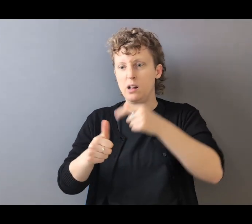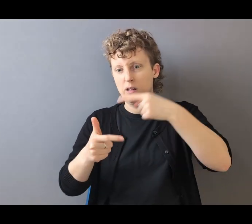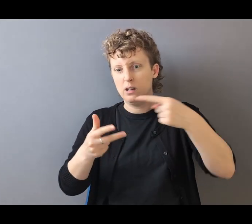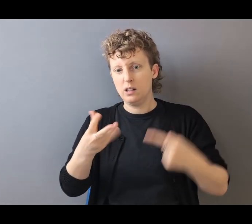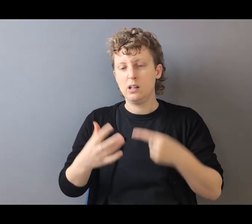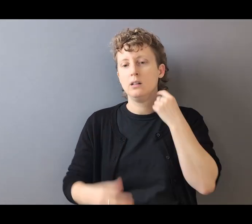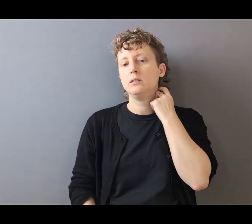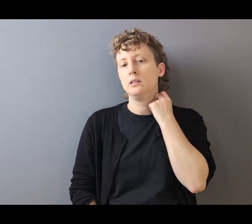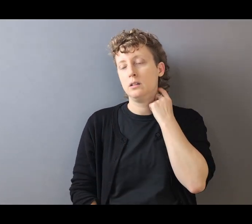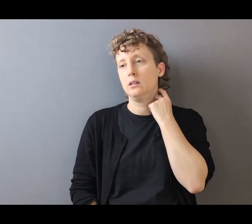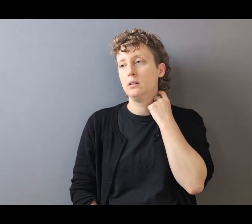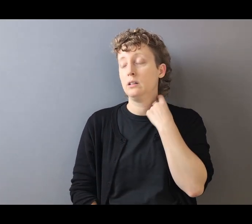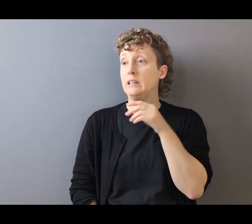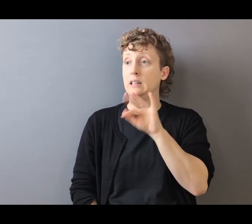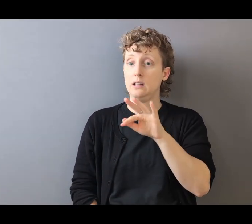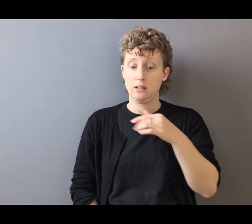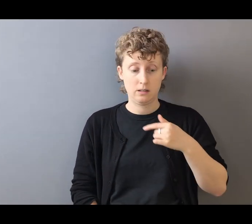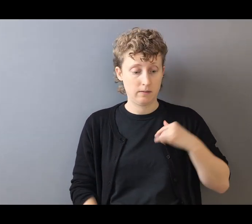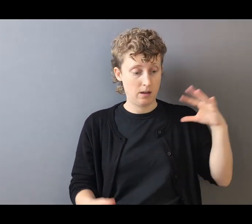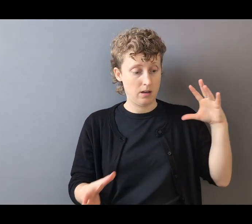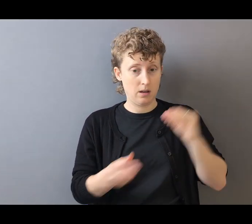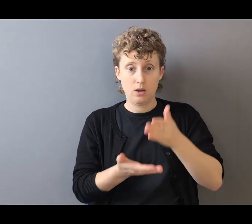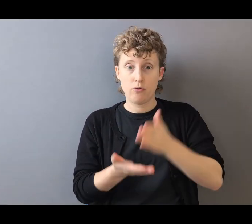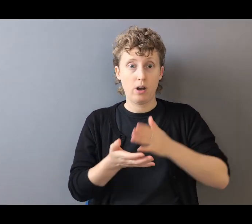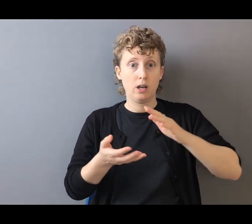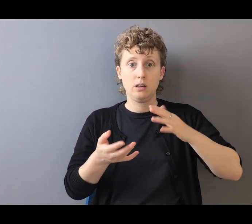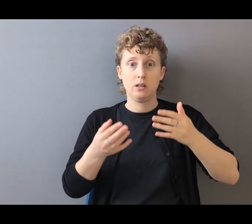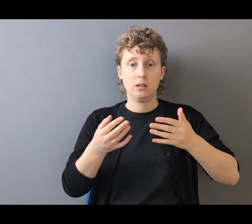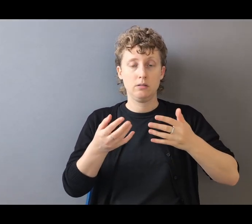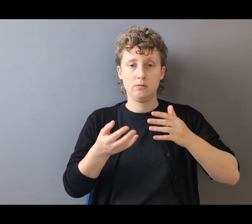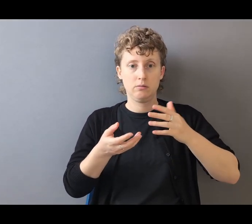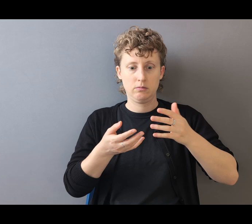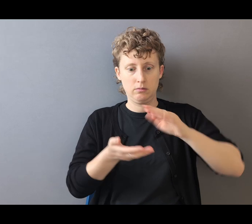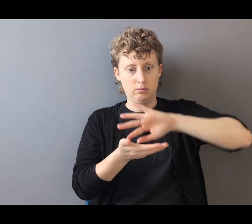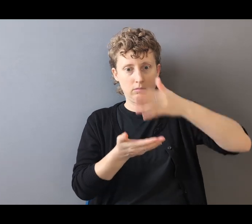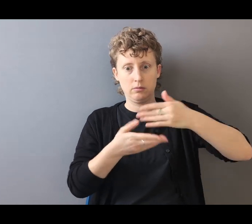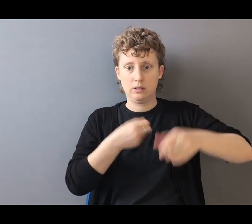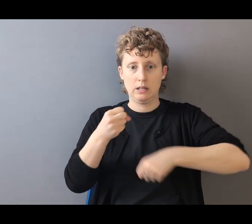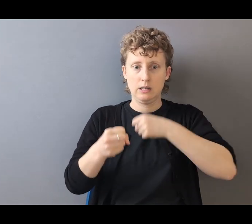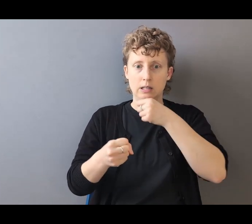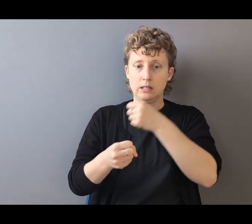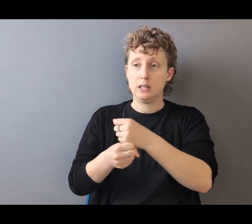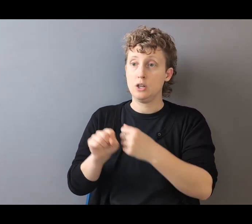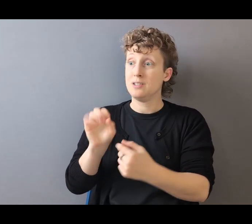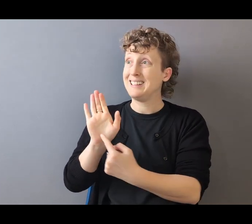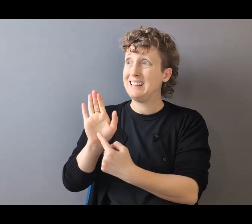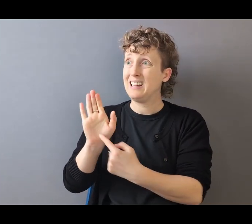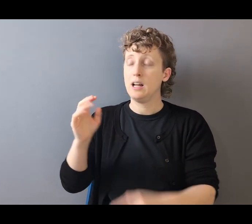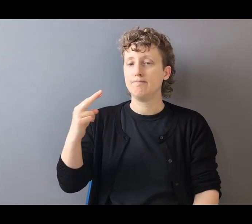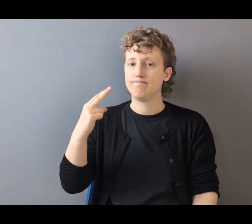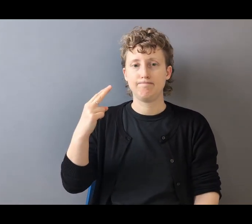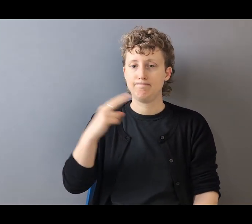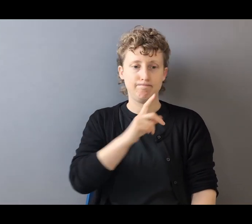something, otherwise you're kicked out of the process. So already like the first, like applying for it, it's already like the first barrier, I would say. Even for